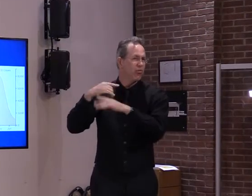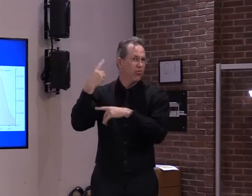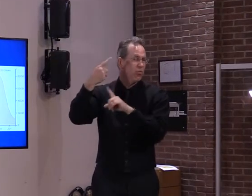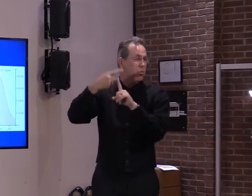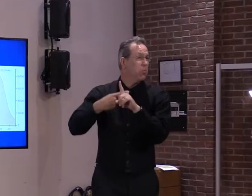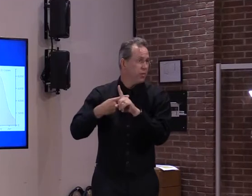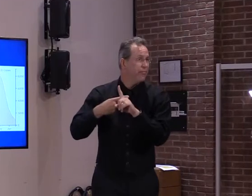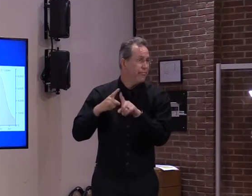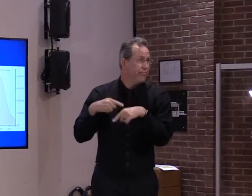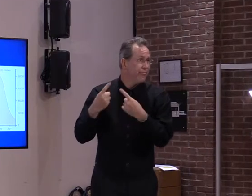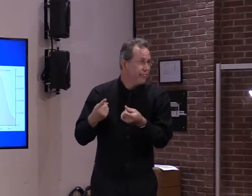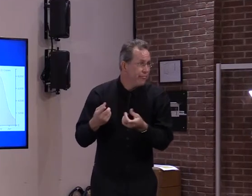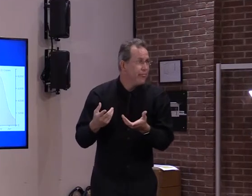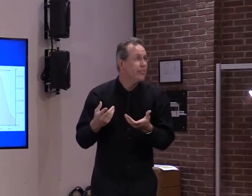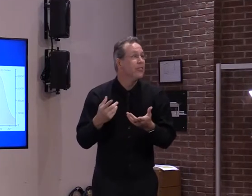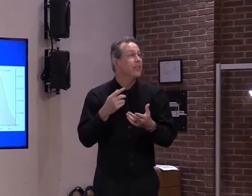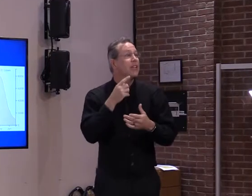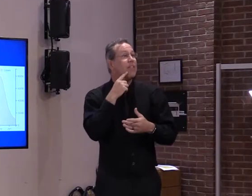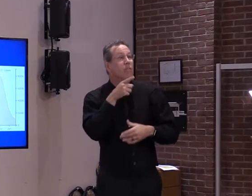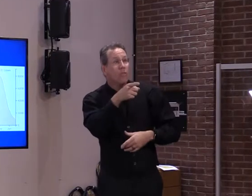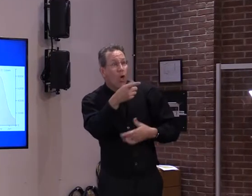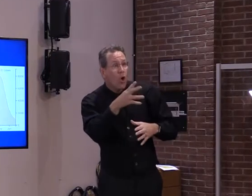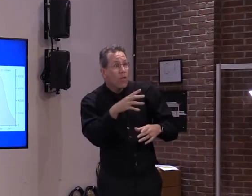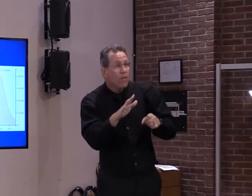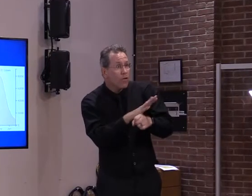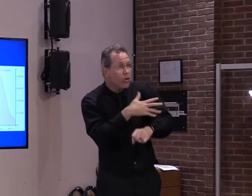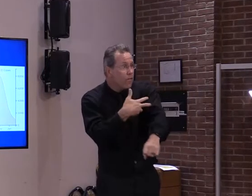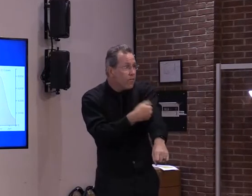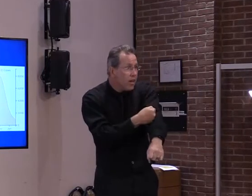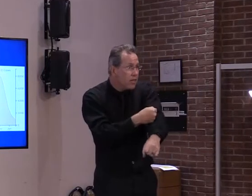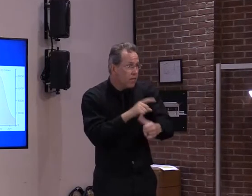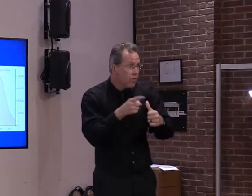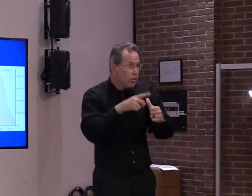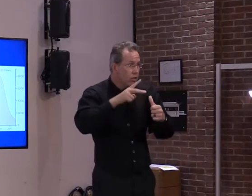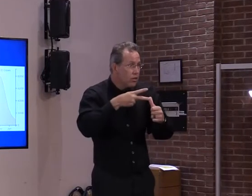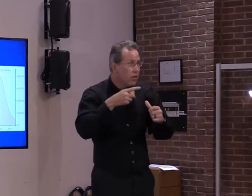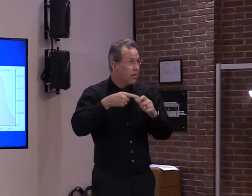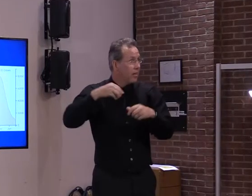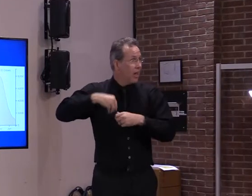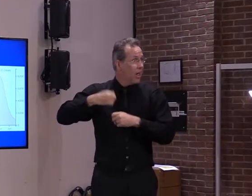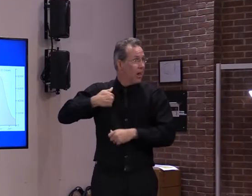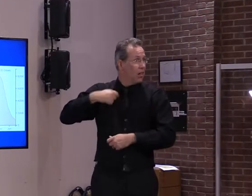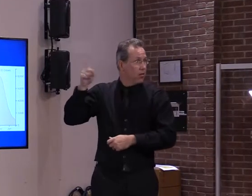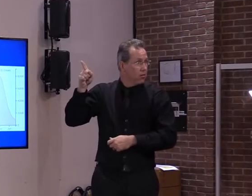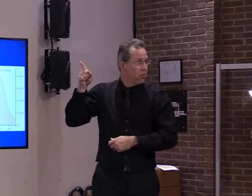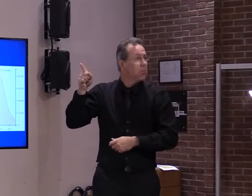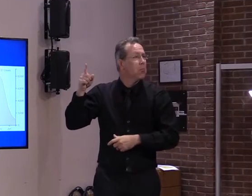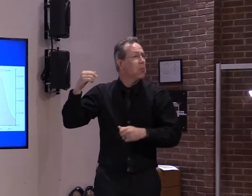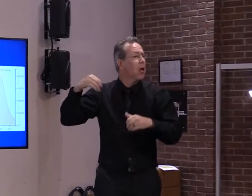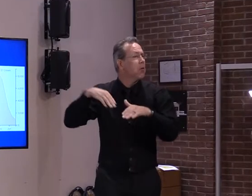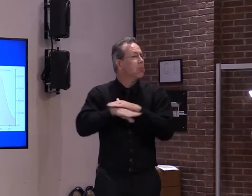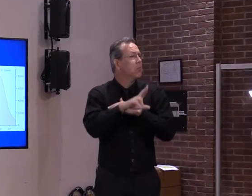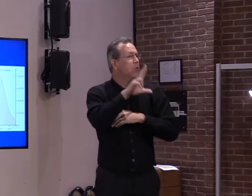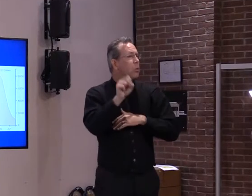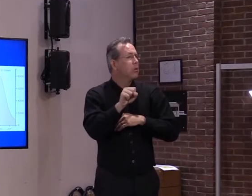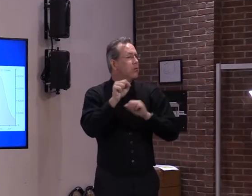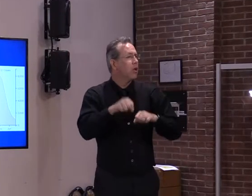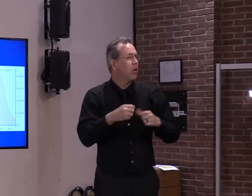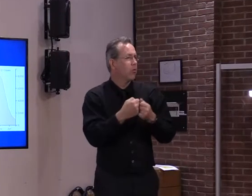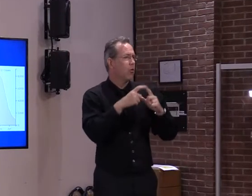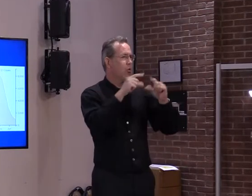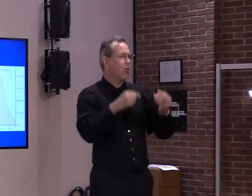vaccinated Canadian citizens and residents. If you're a Canadian citizen or resident entering the US, you can now enter the country without